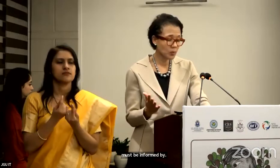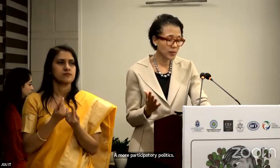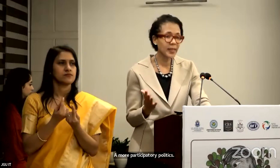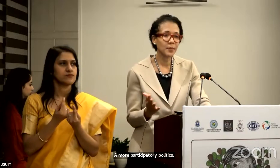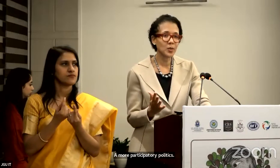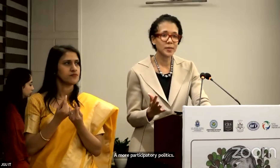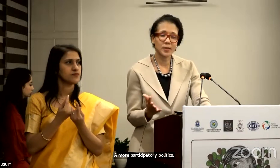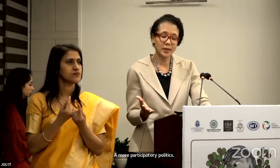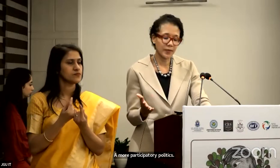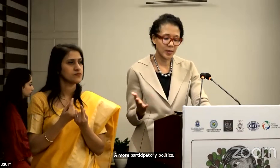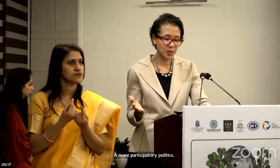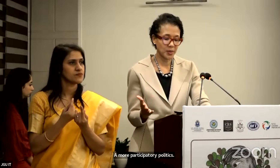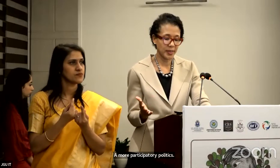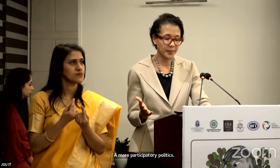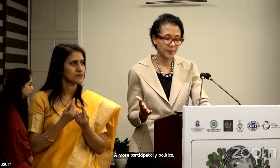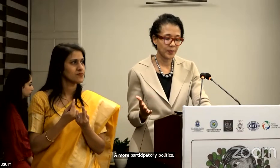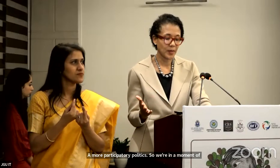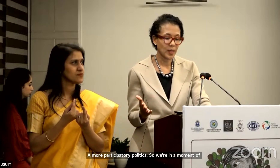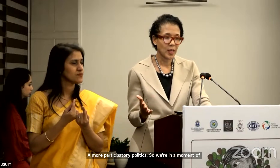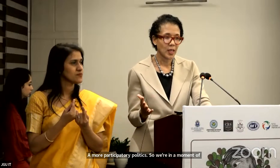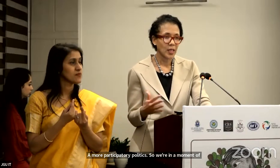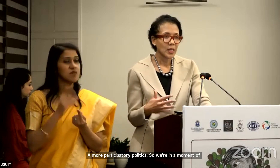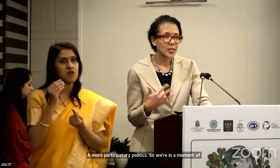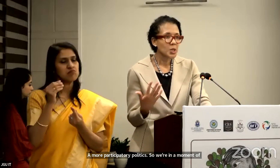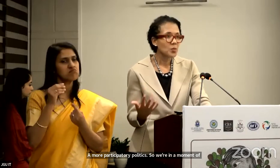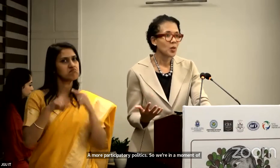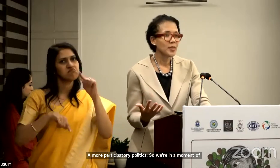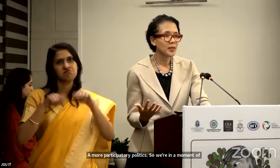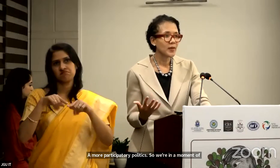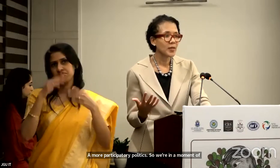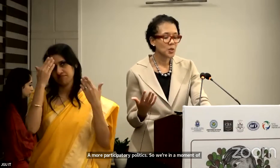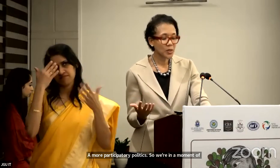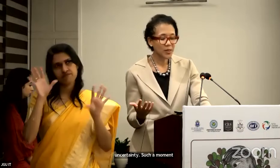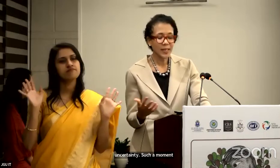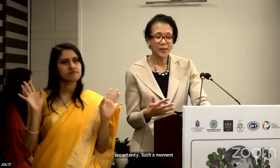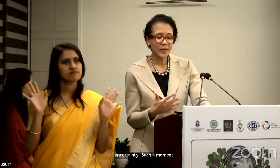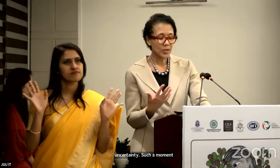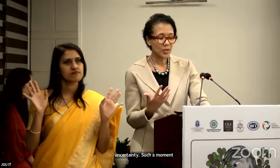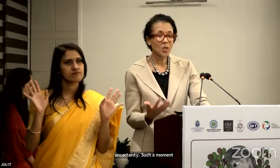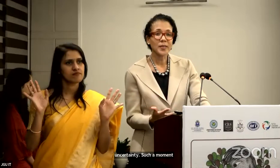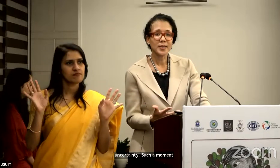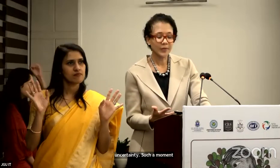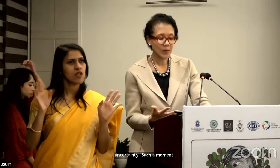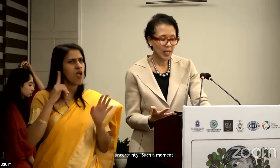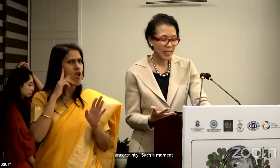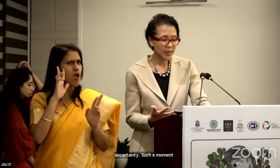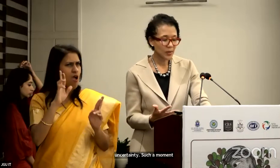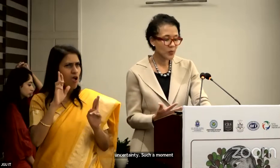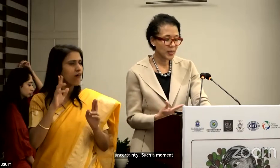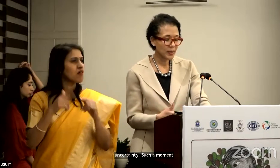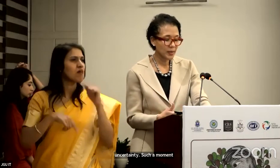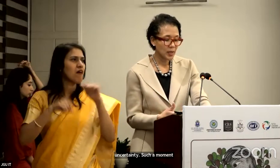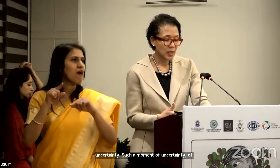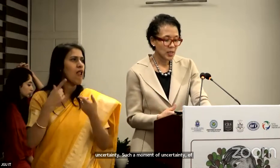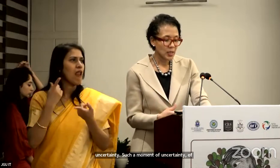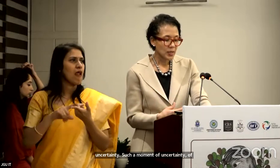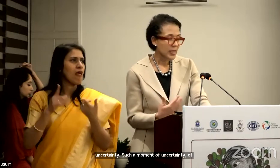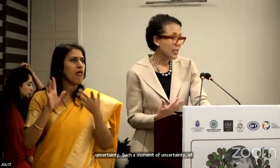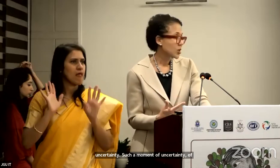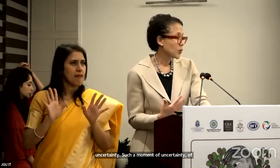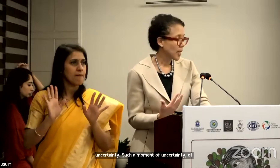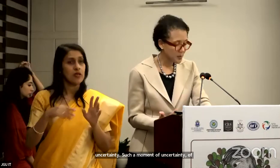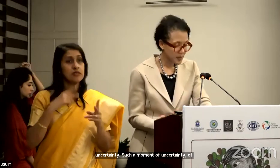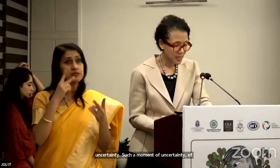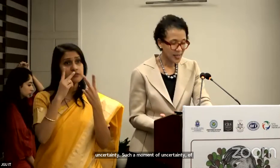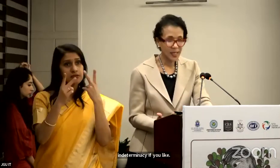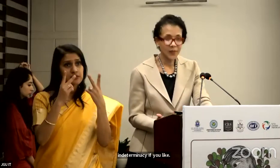So we're in a moment of uncertainty. Such a moment of uncertainty, of indeterminacy, if you like, it could be seen